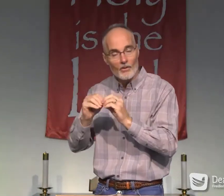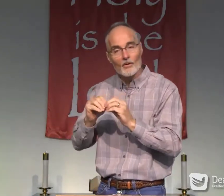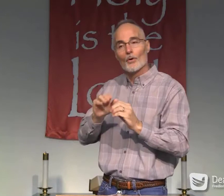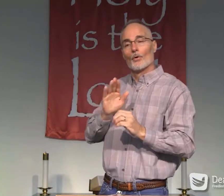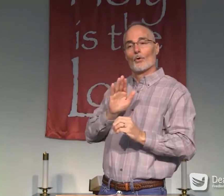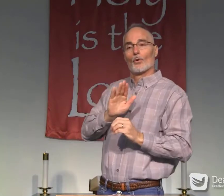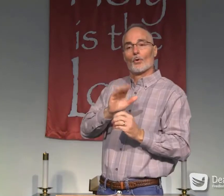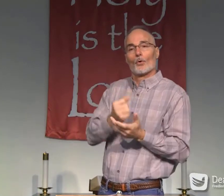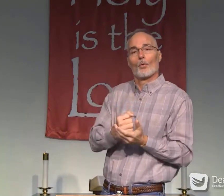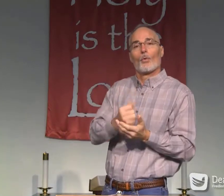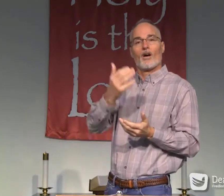obsessively.